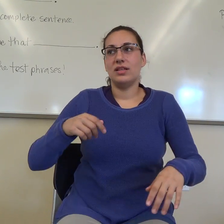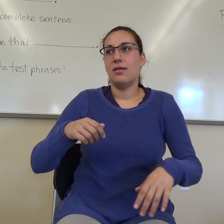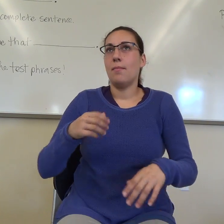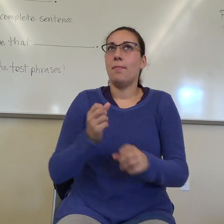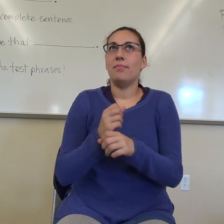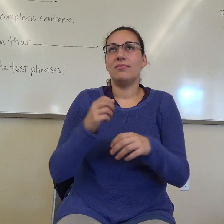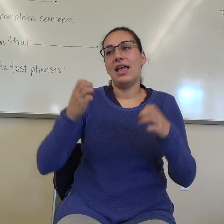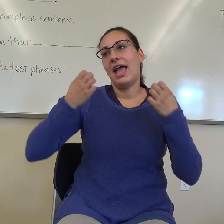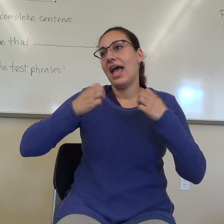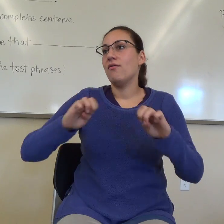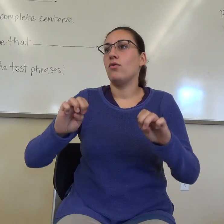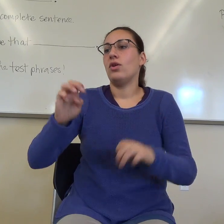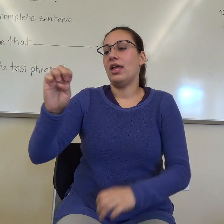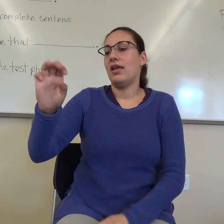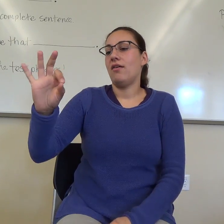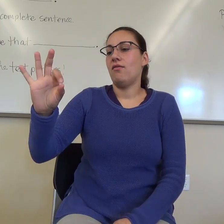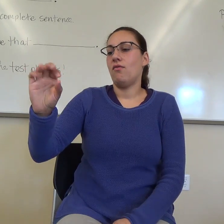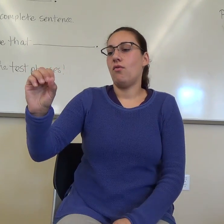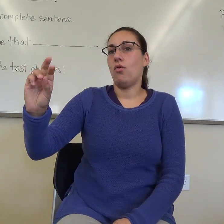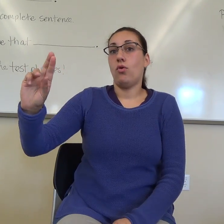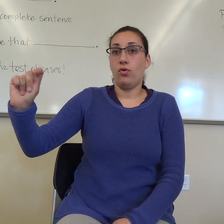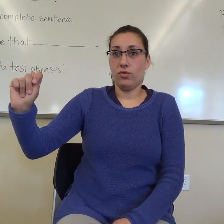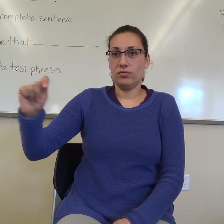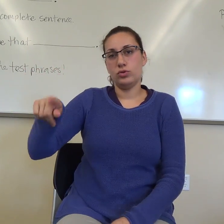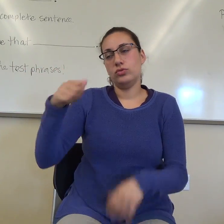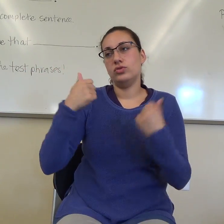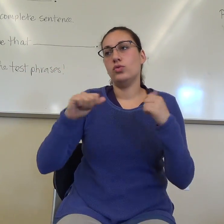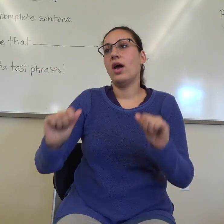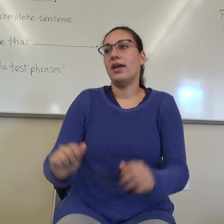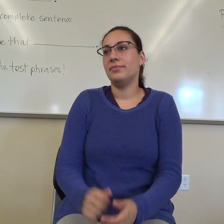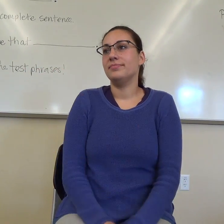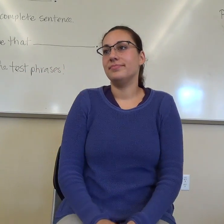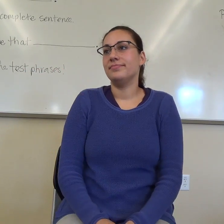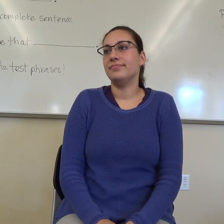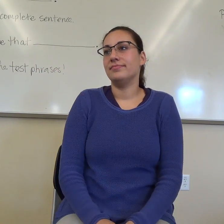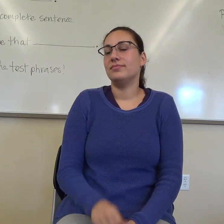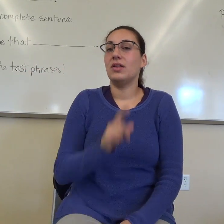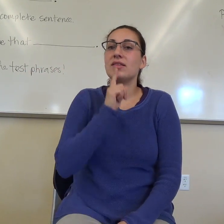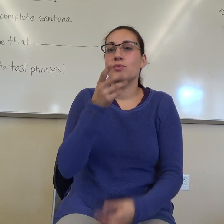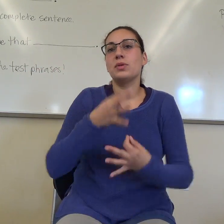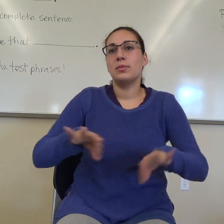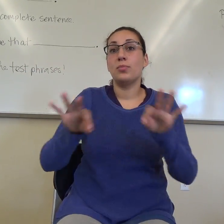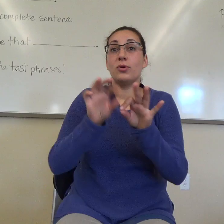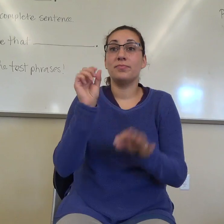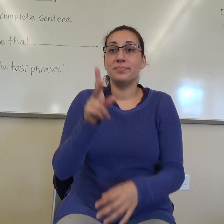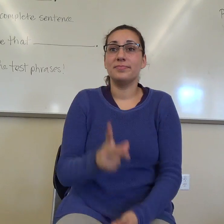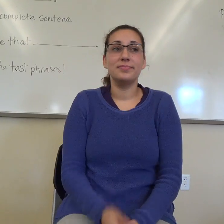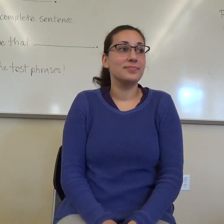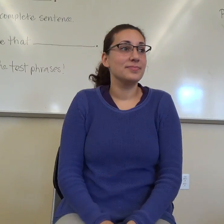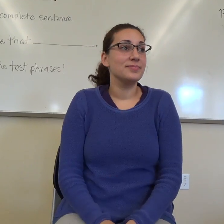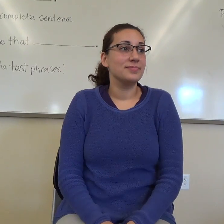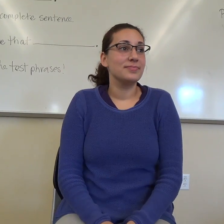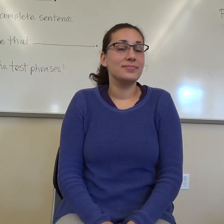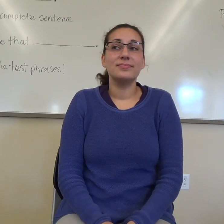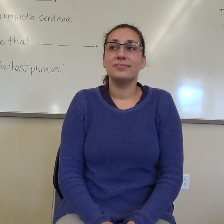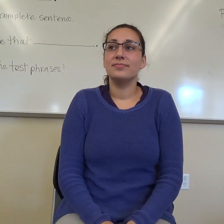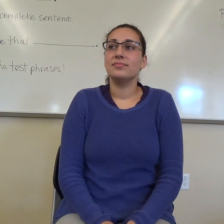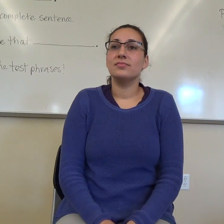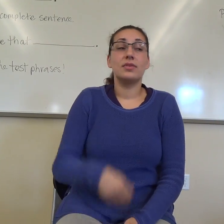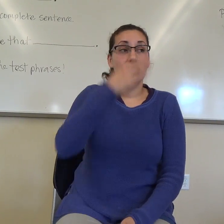you know how. That's the important thing about this. Okay. So, and that's why I'm allowing people to get back